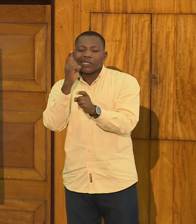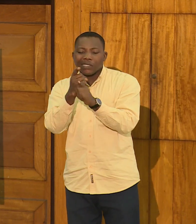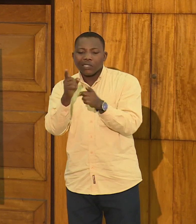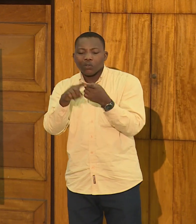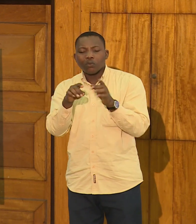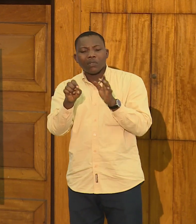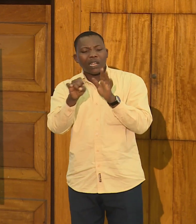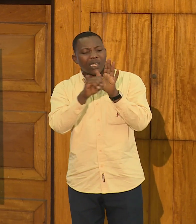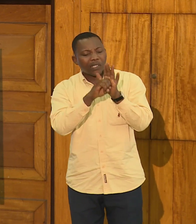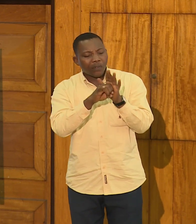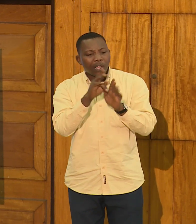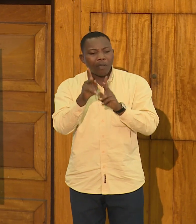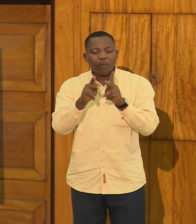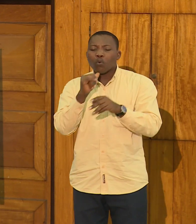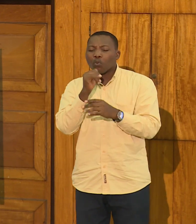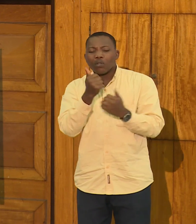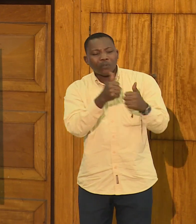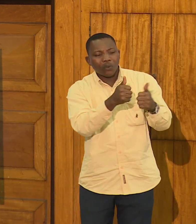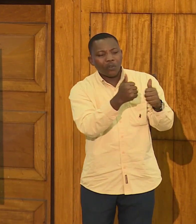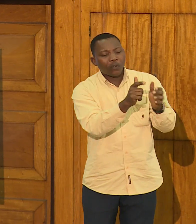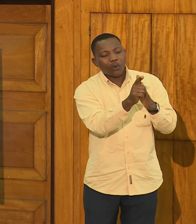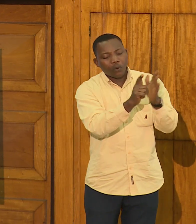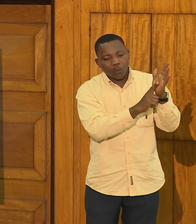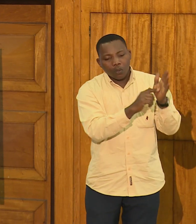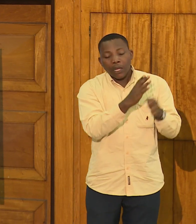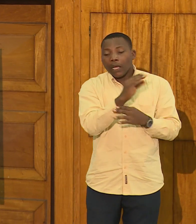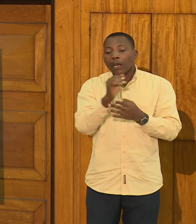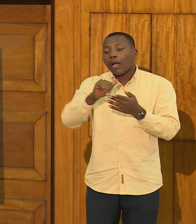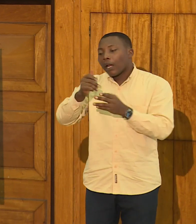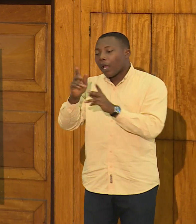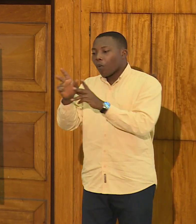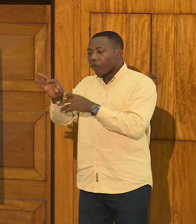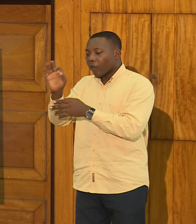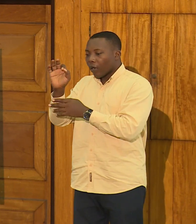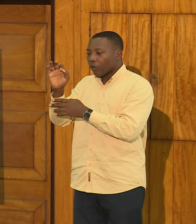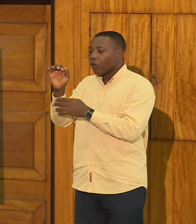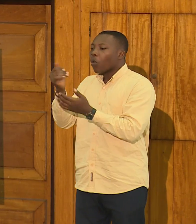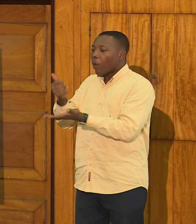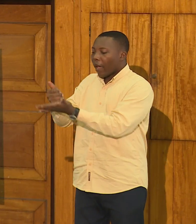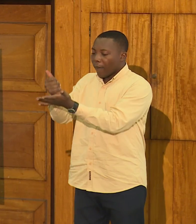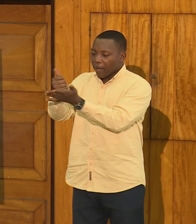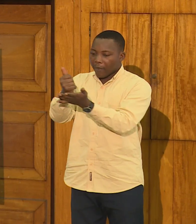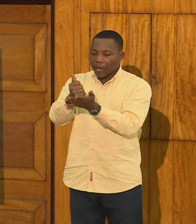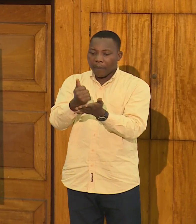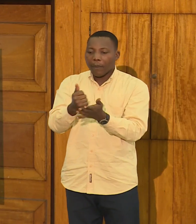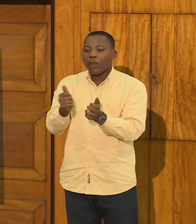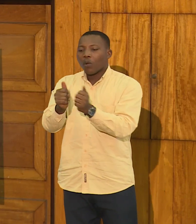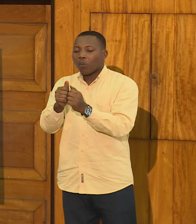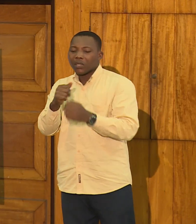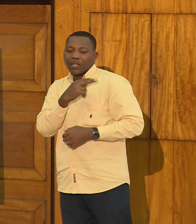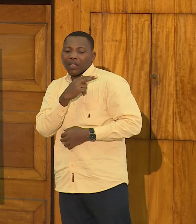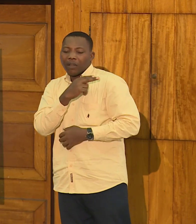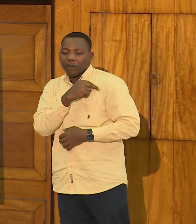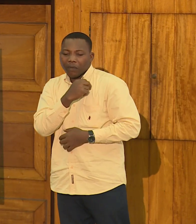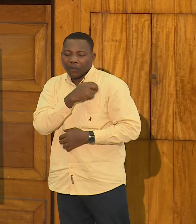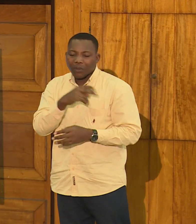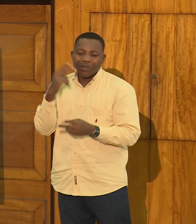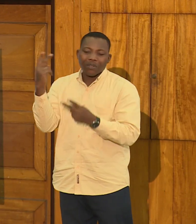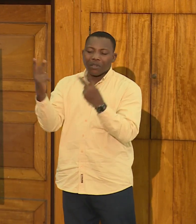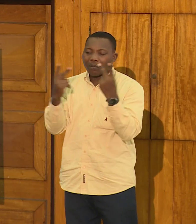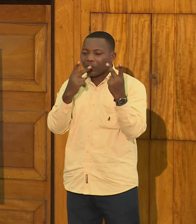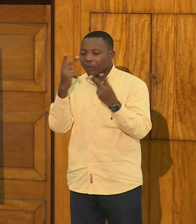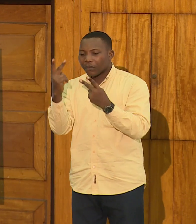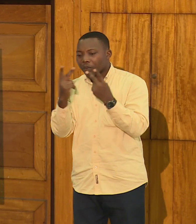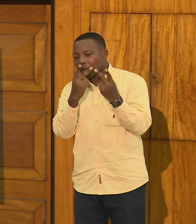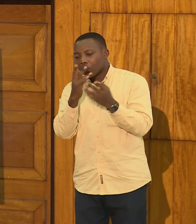those that had defaulted, and for those that were found, they were assisted with clinical visits ensuring the clinical